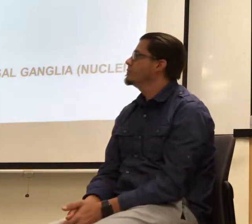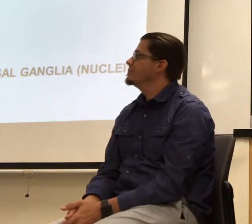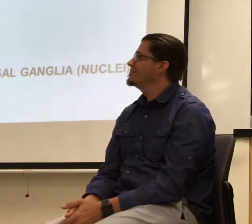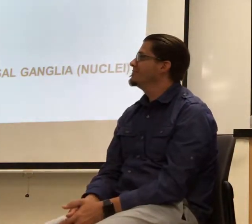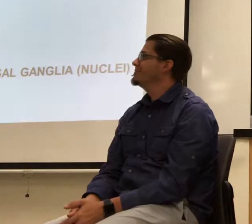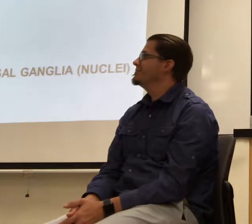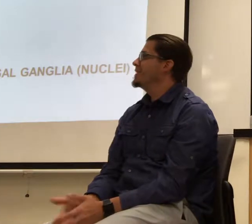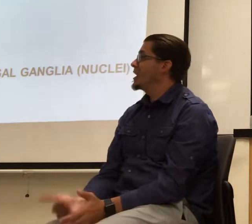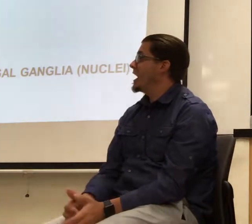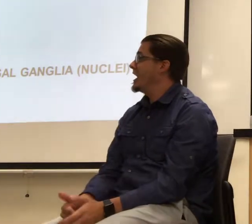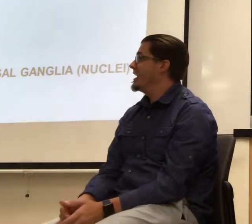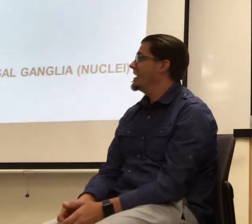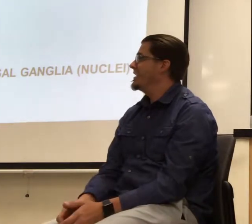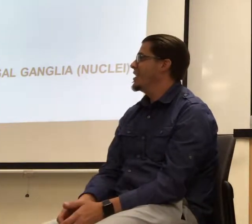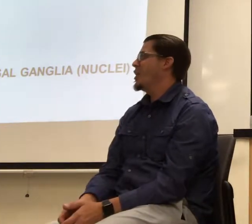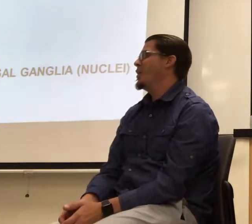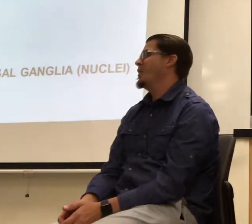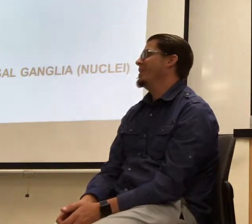So that was the gray matter,